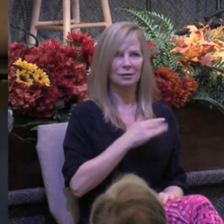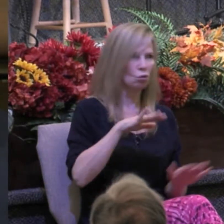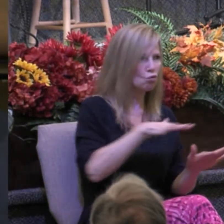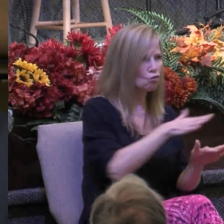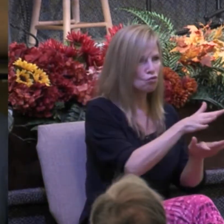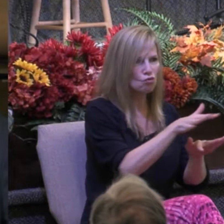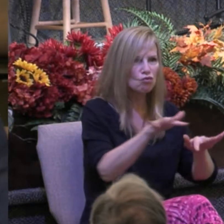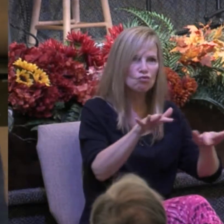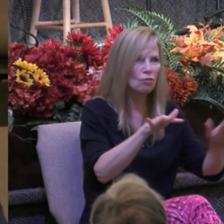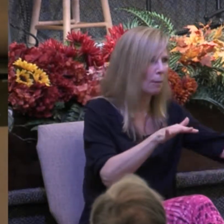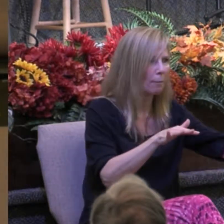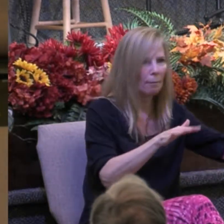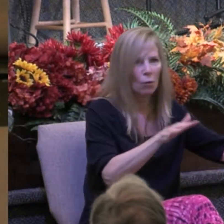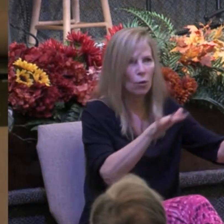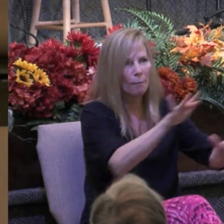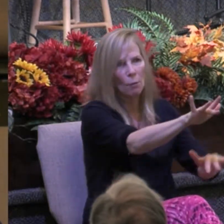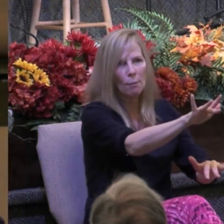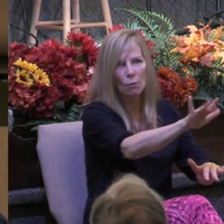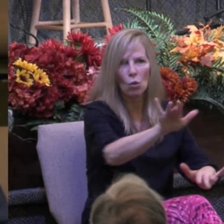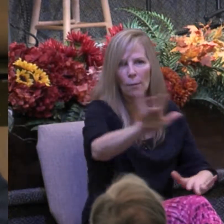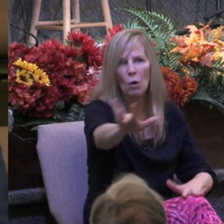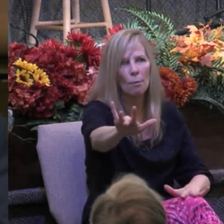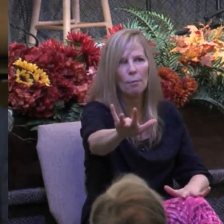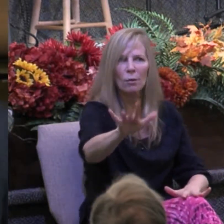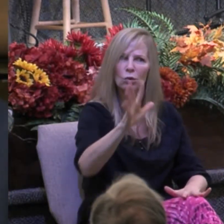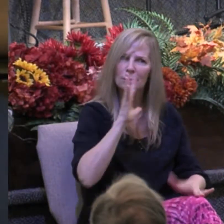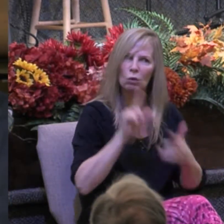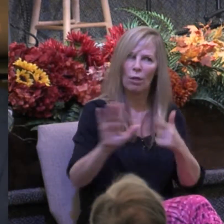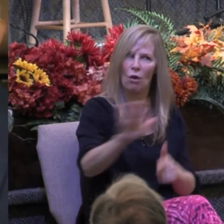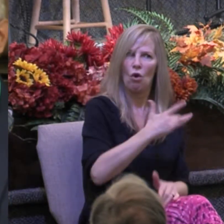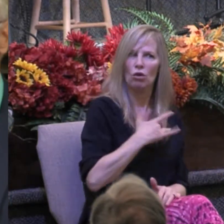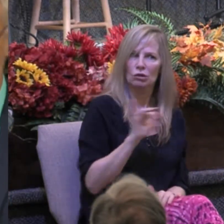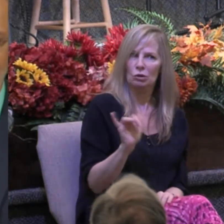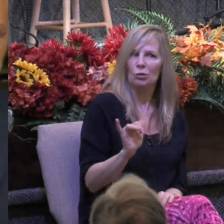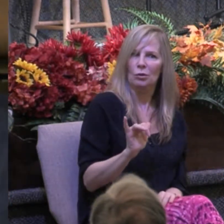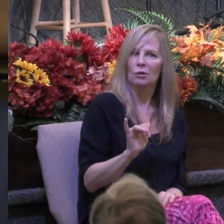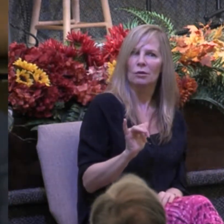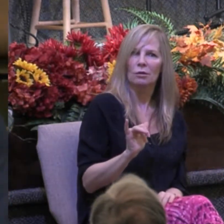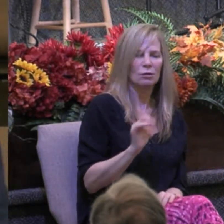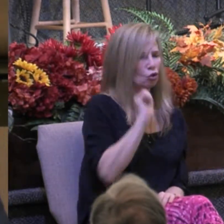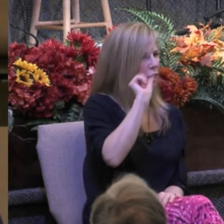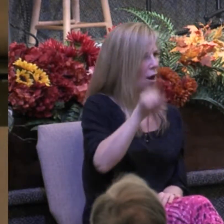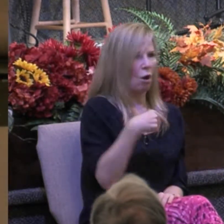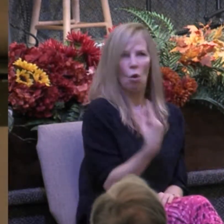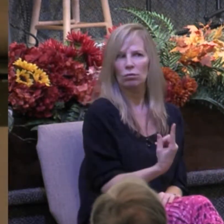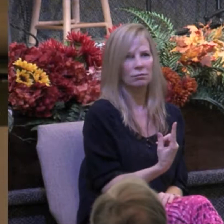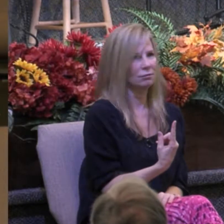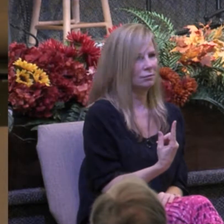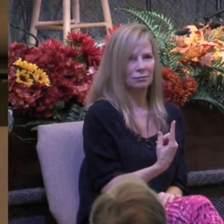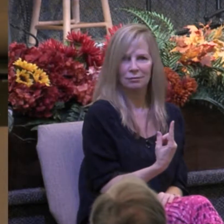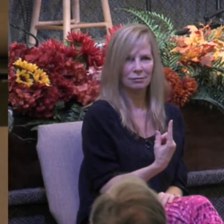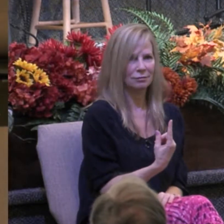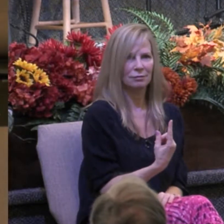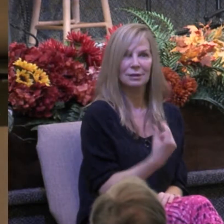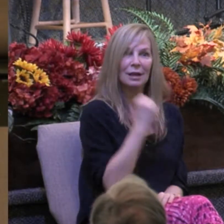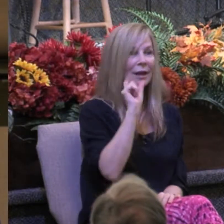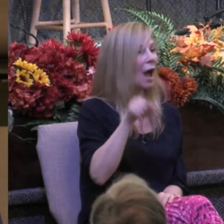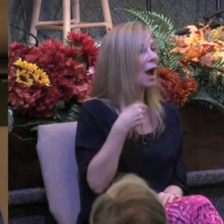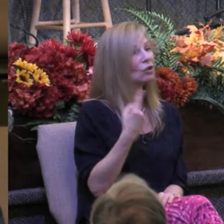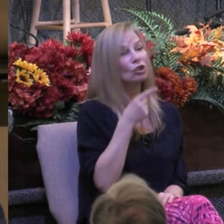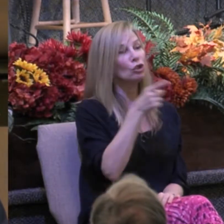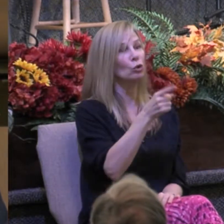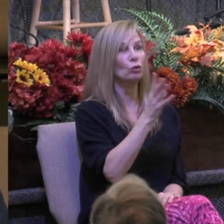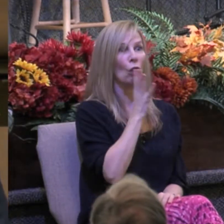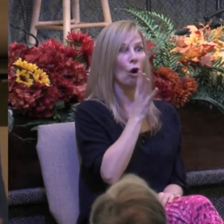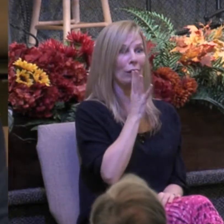to, and he will be speaking to their hearts as well. He's saying, men, you're not in this alone. It's not just